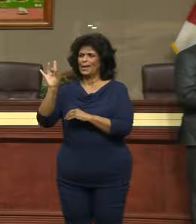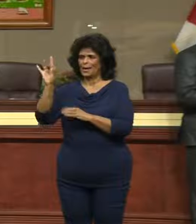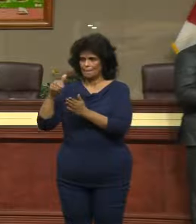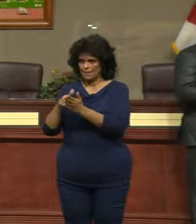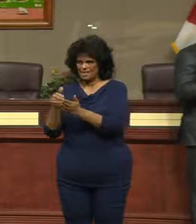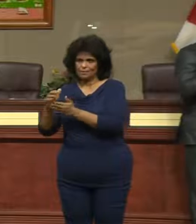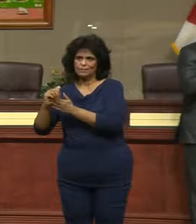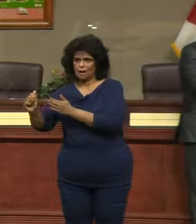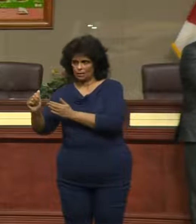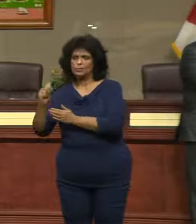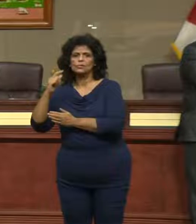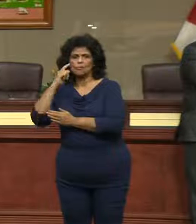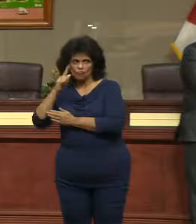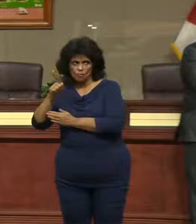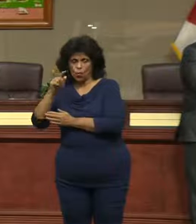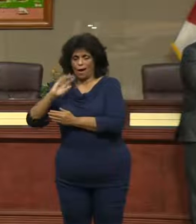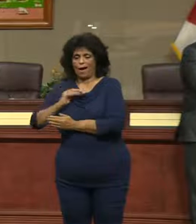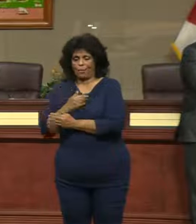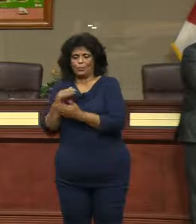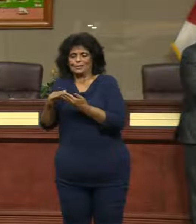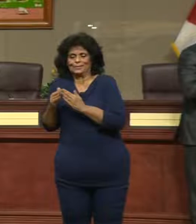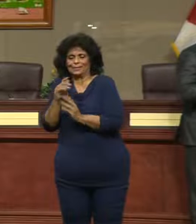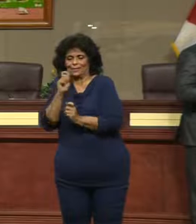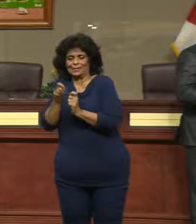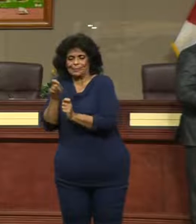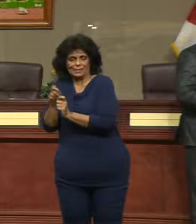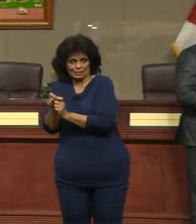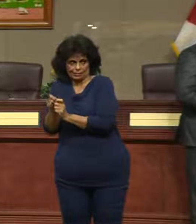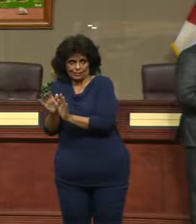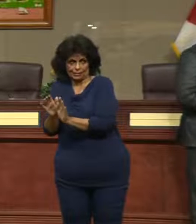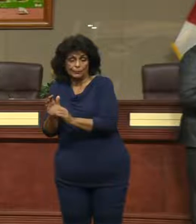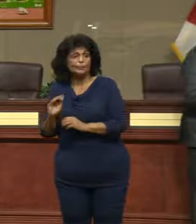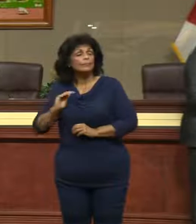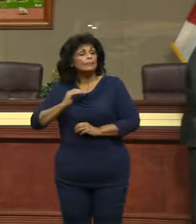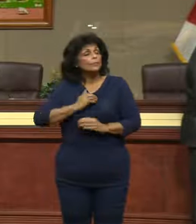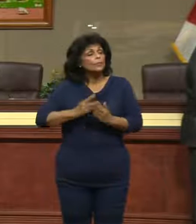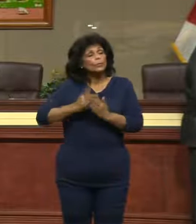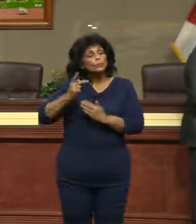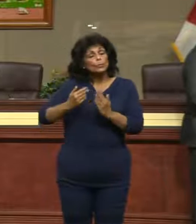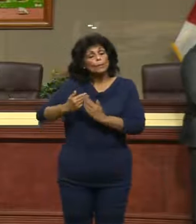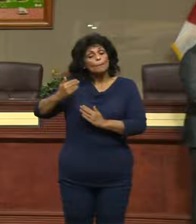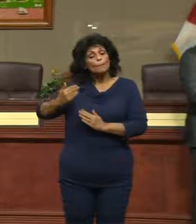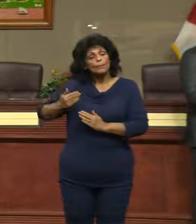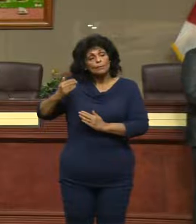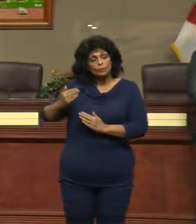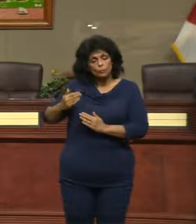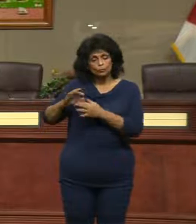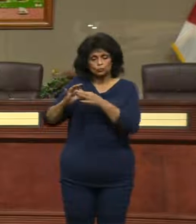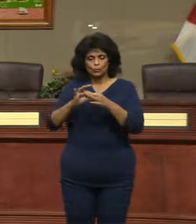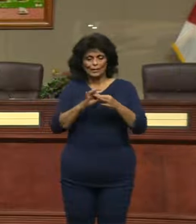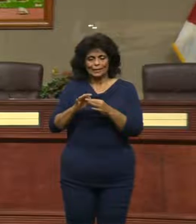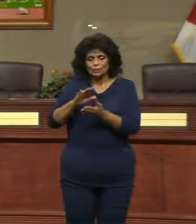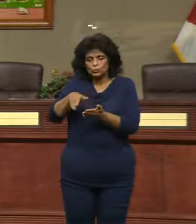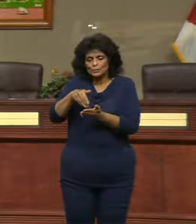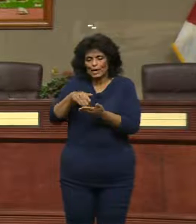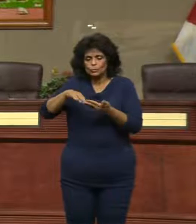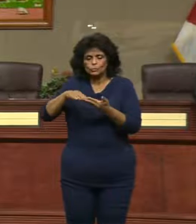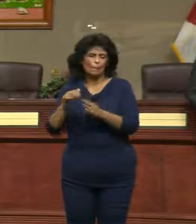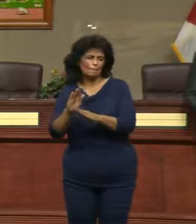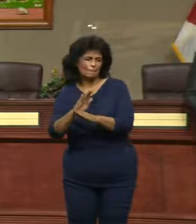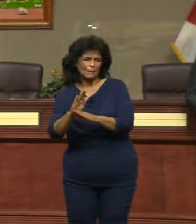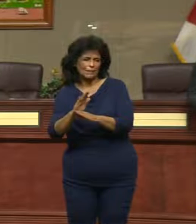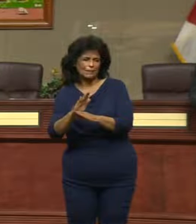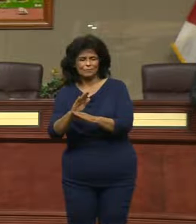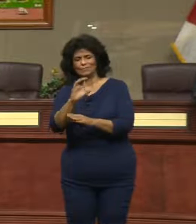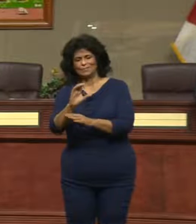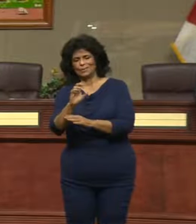City of Orlando. Our prior rental assistance program had been related to the Downtown Business District, or the